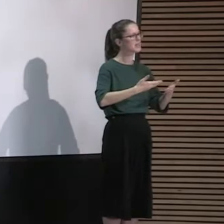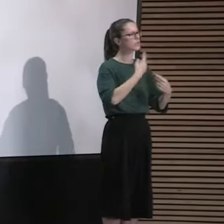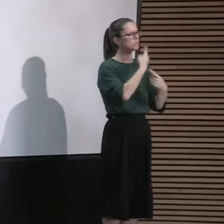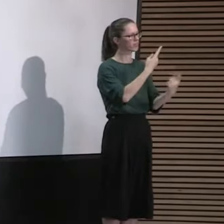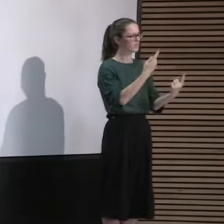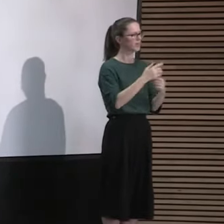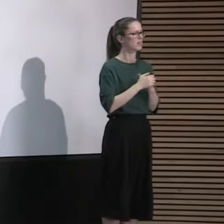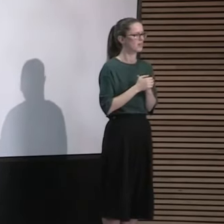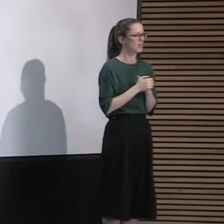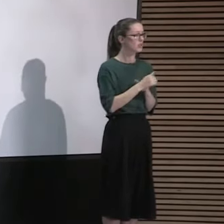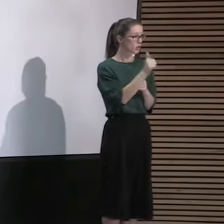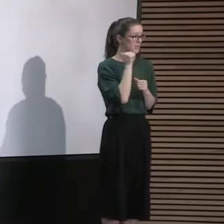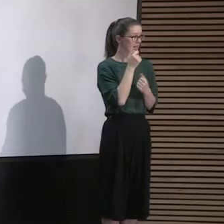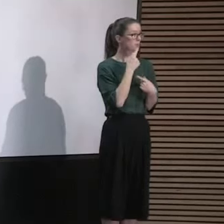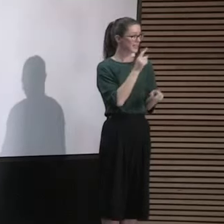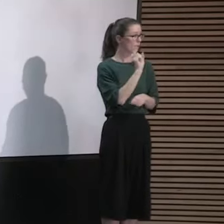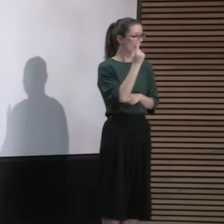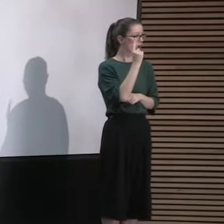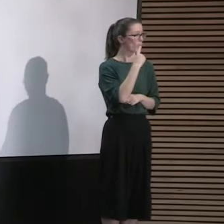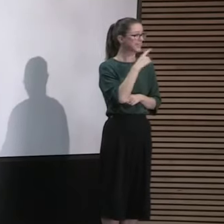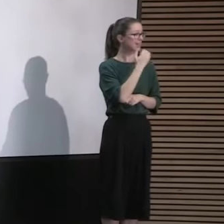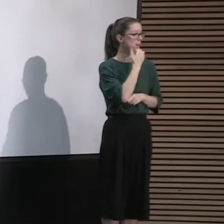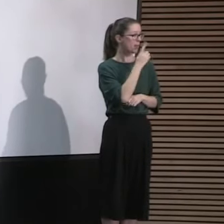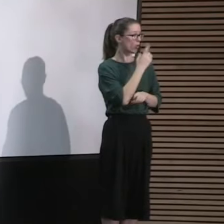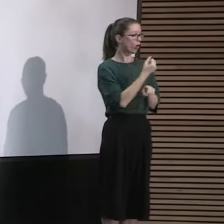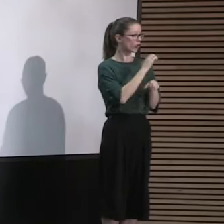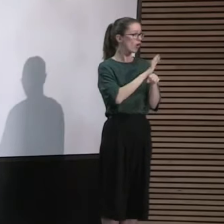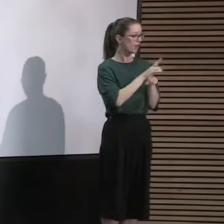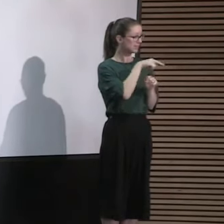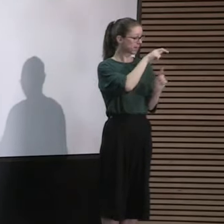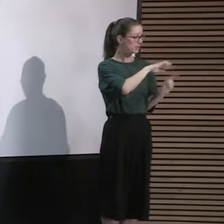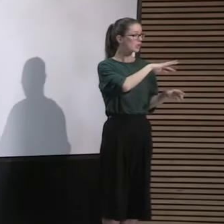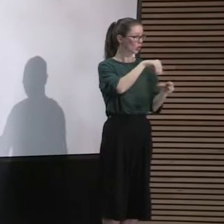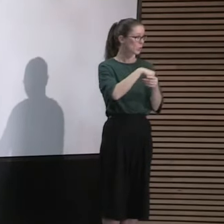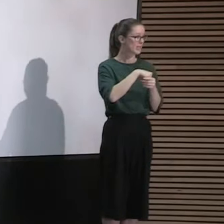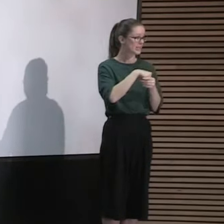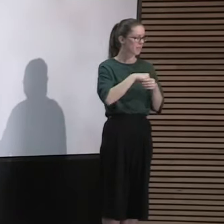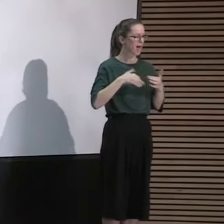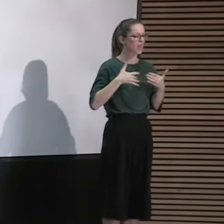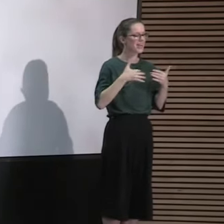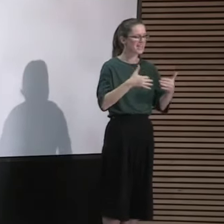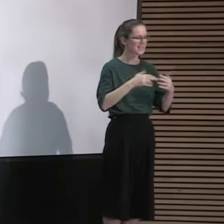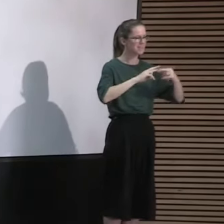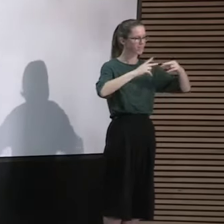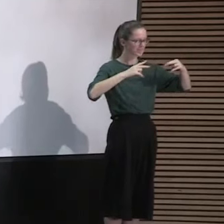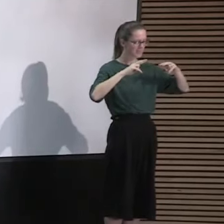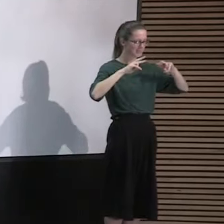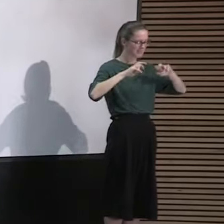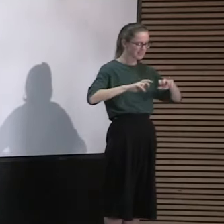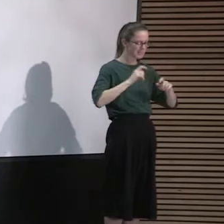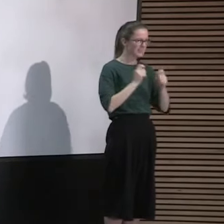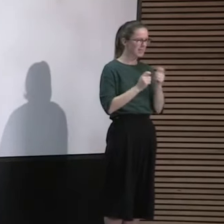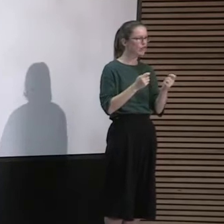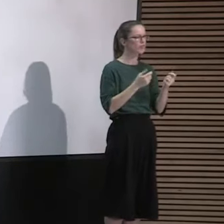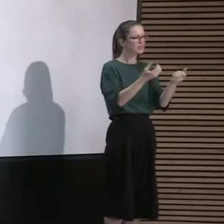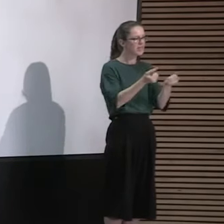was consistent with the information that we had, and then that follow-up genomic testing is taken through to, as the Minister said, through to this morning.